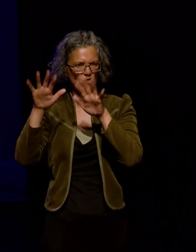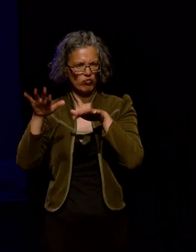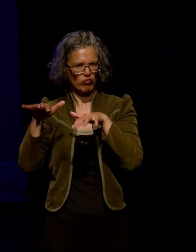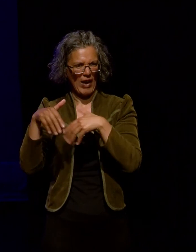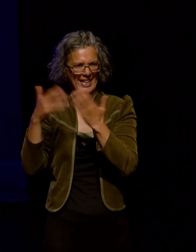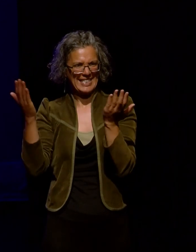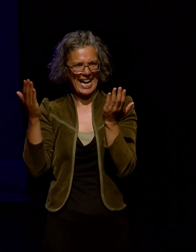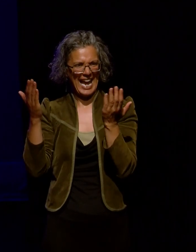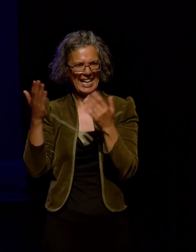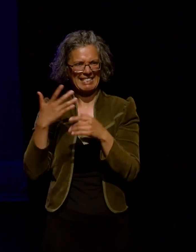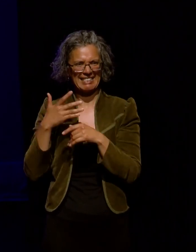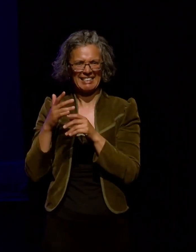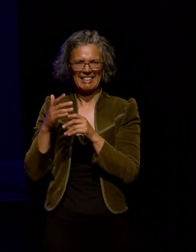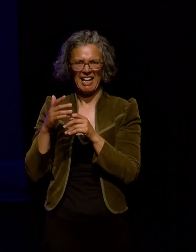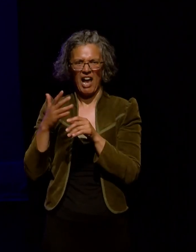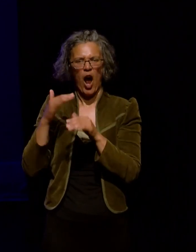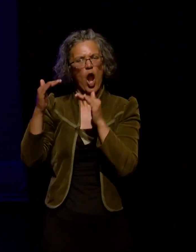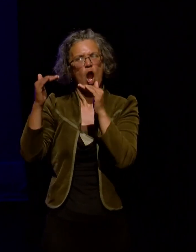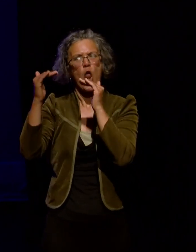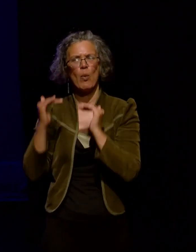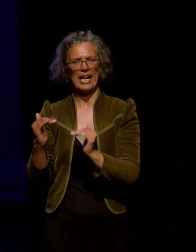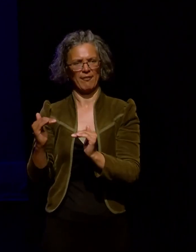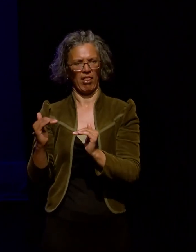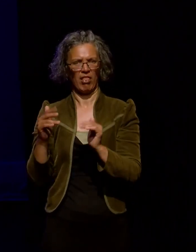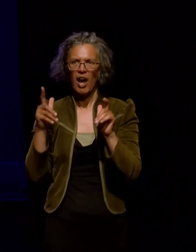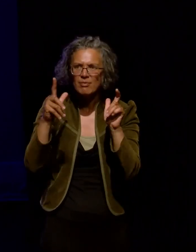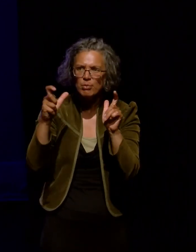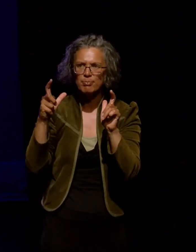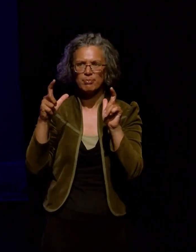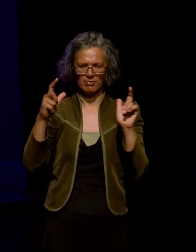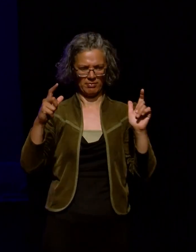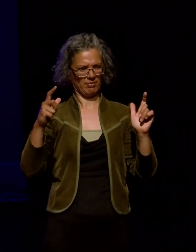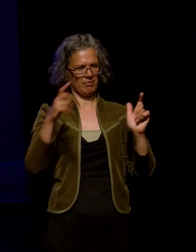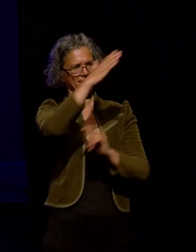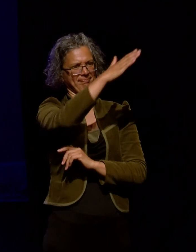because I didn't want to go up the next stairs, but it's the same sort of view.